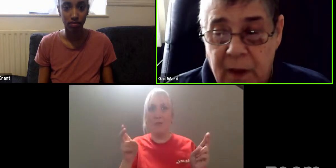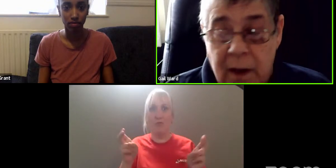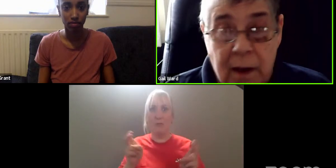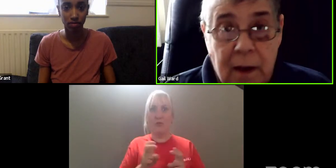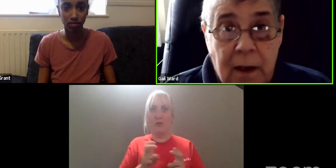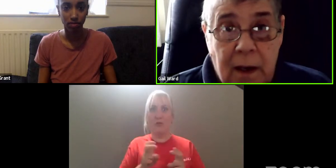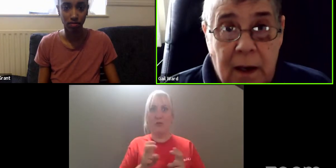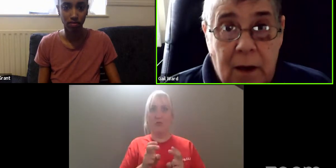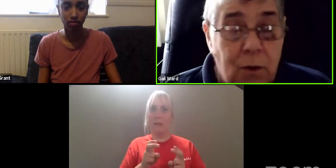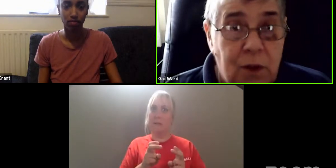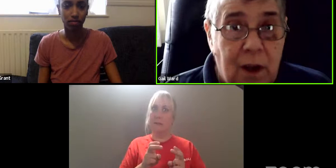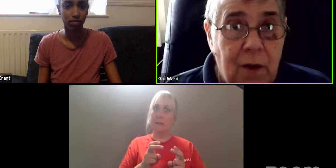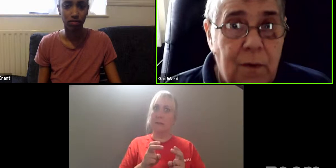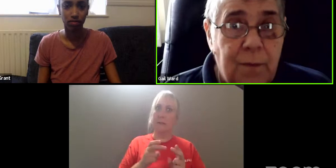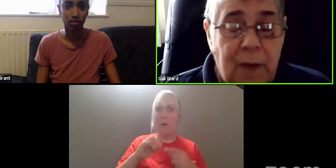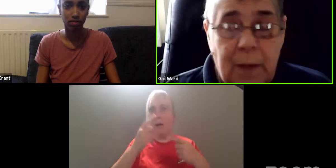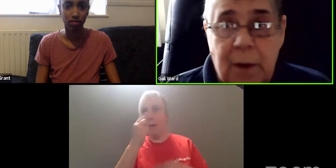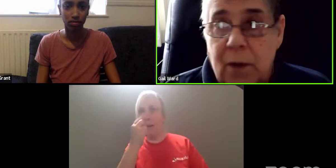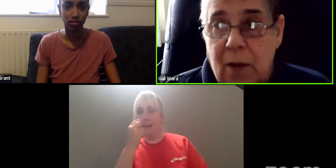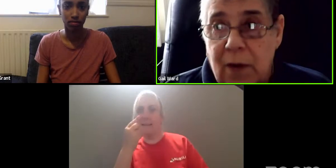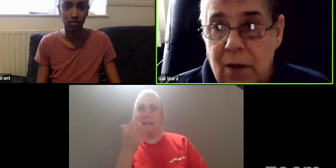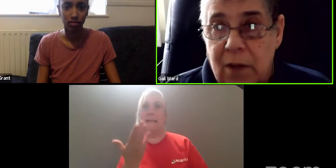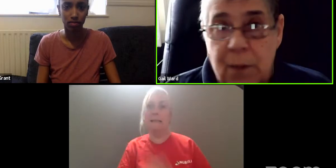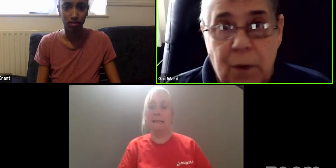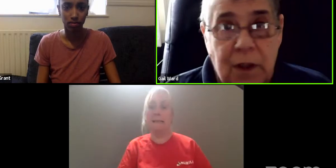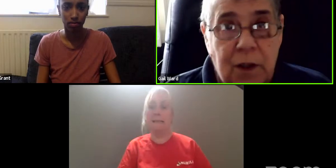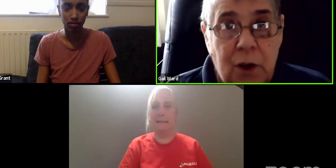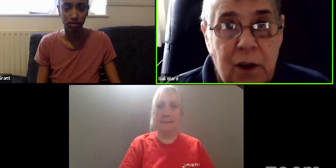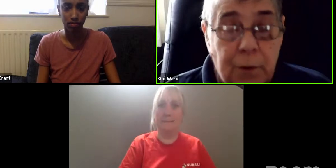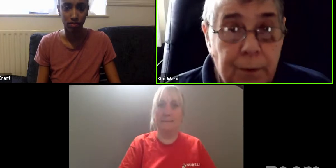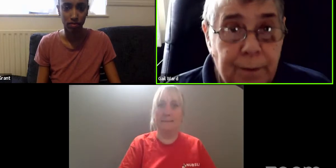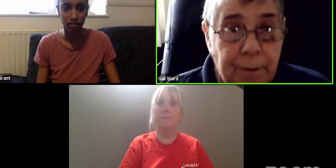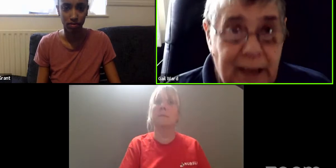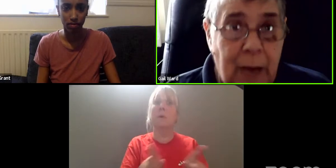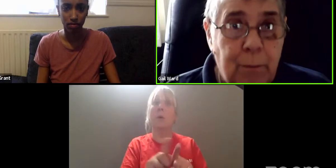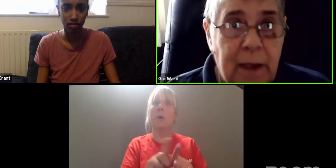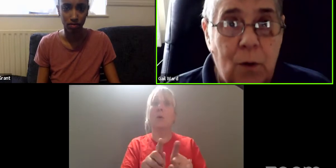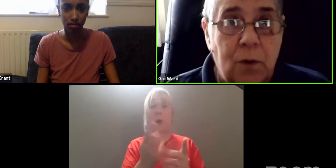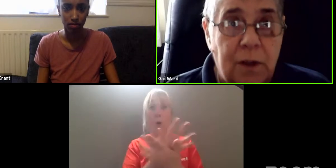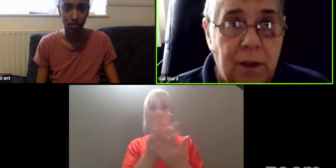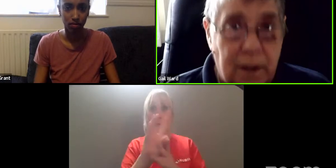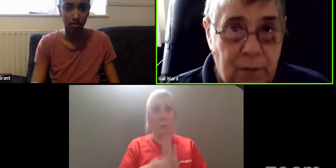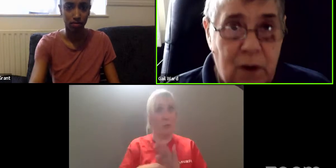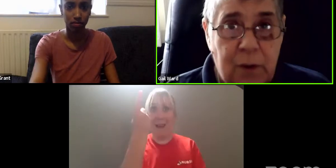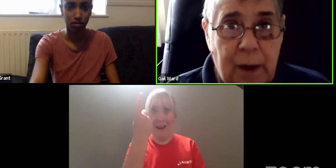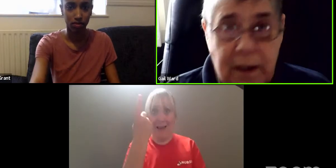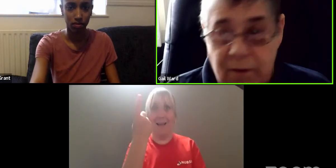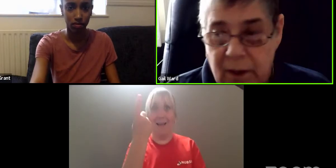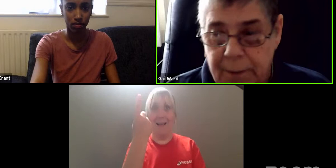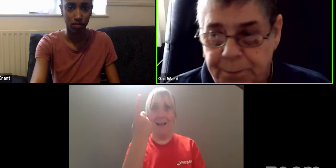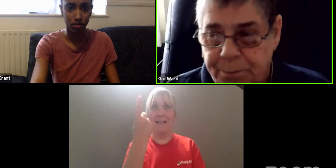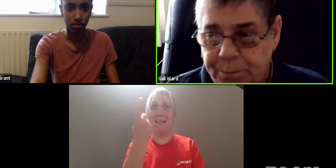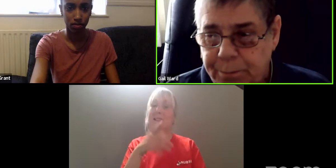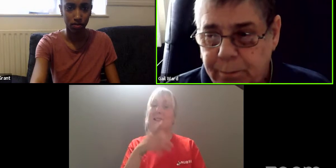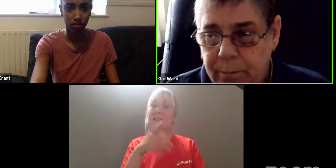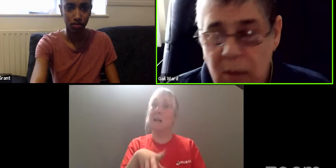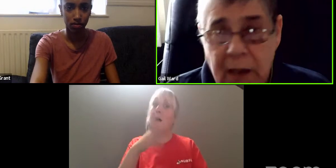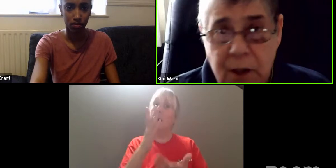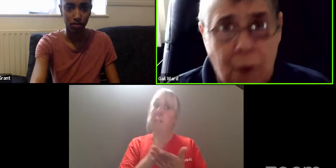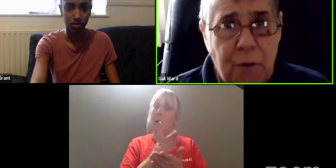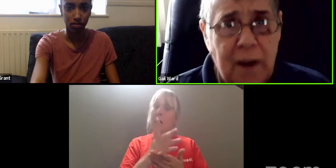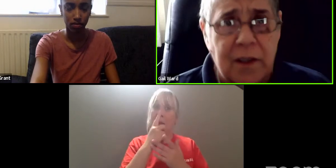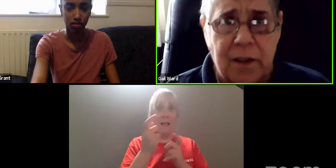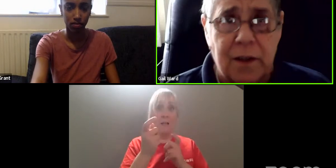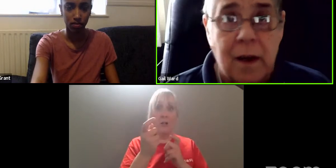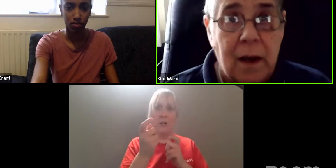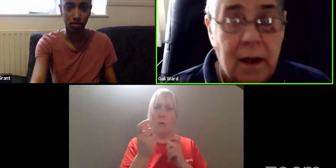application. Also, many people don't know this, but the journal can be altered retrospectively.